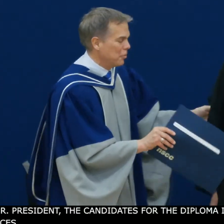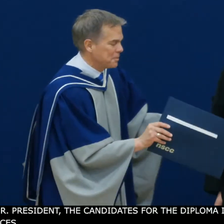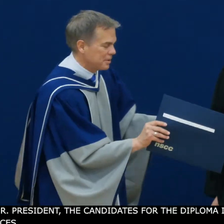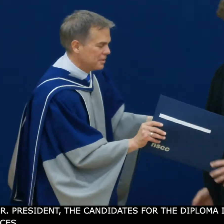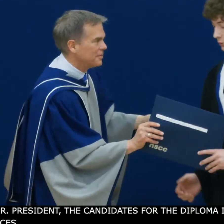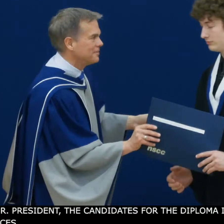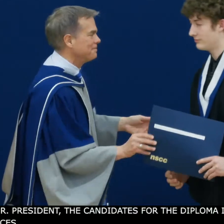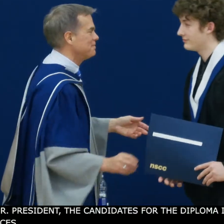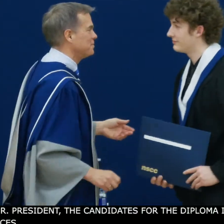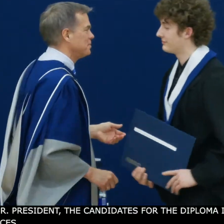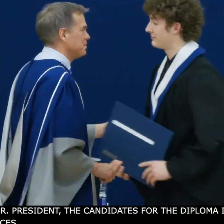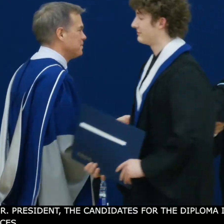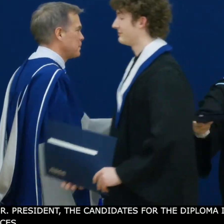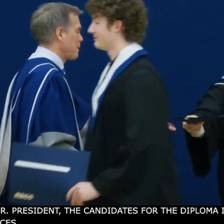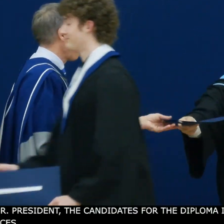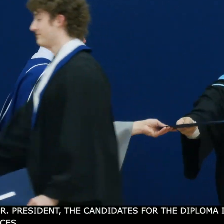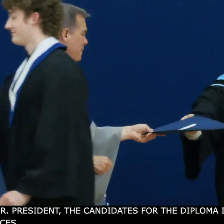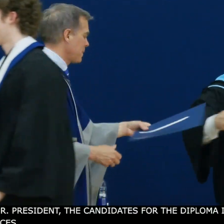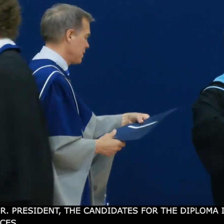Austin Hubley.